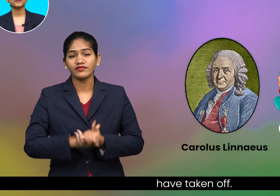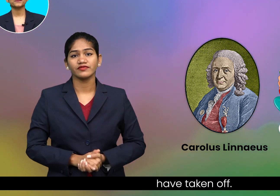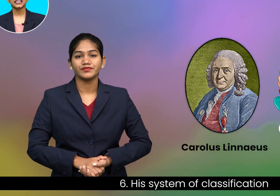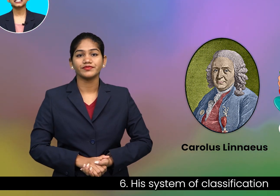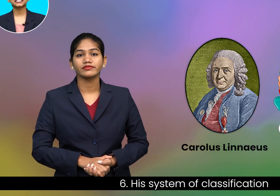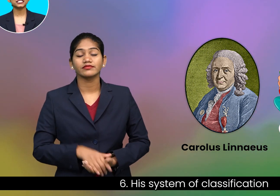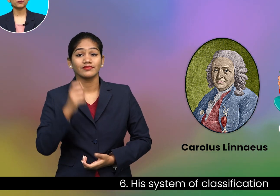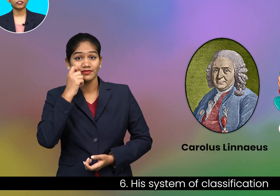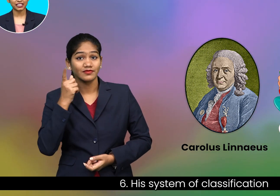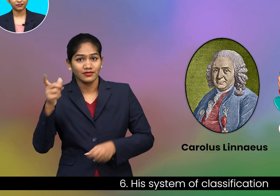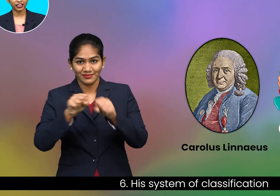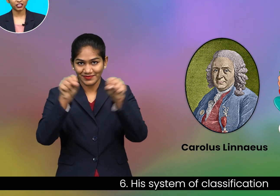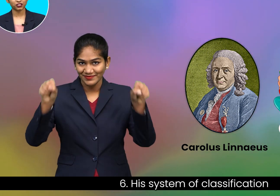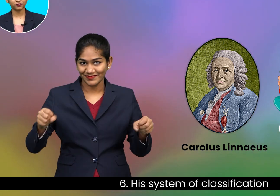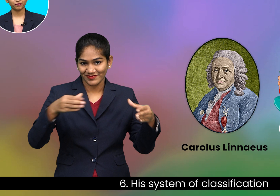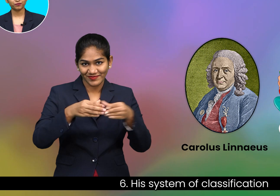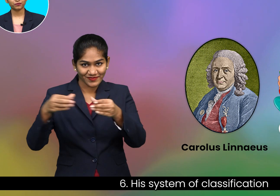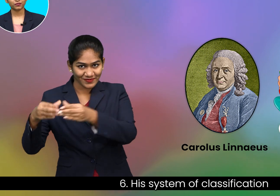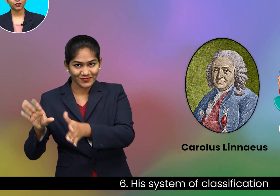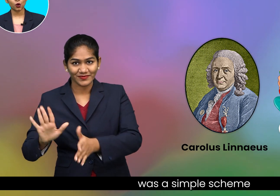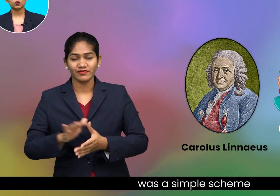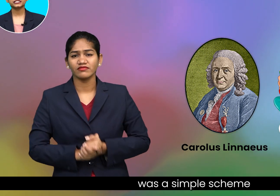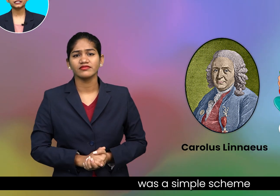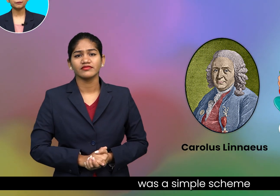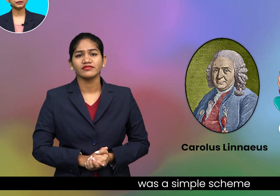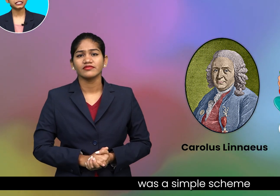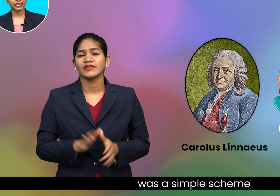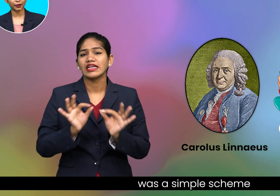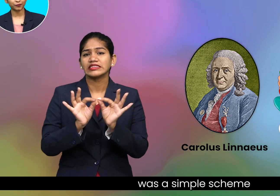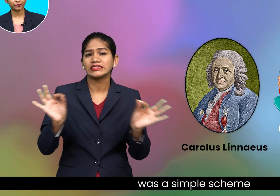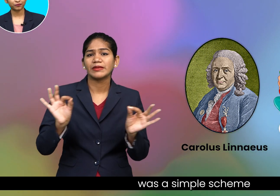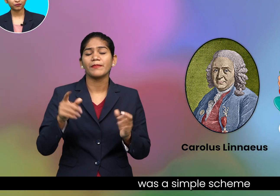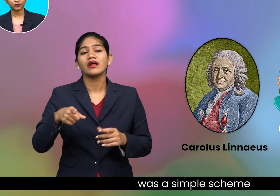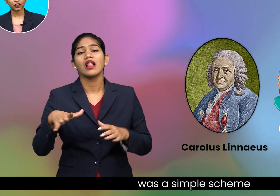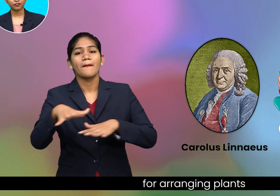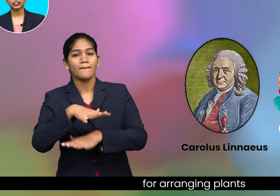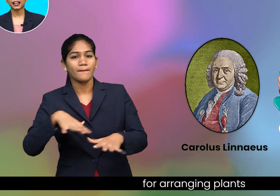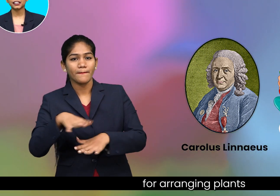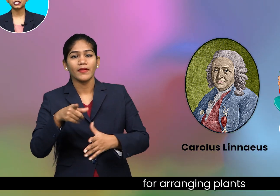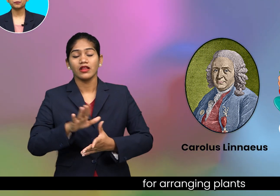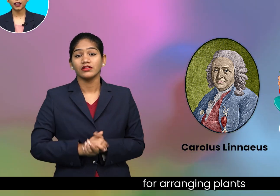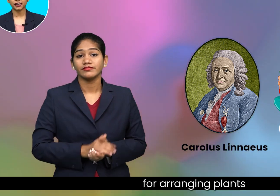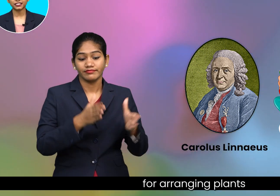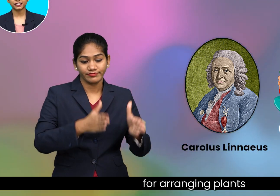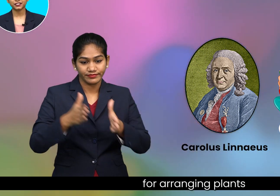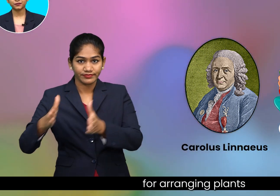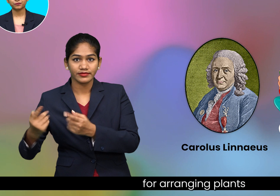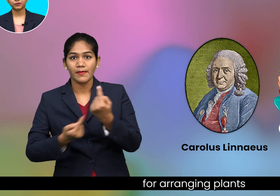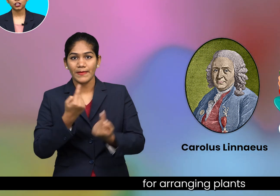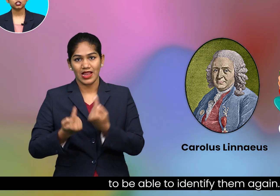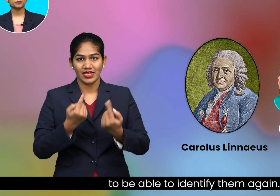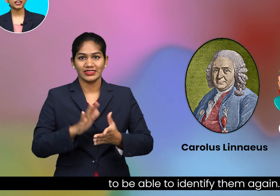His system of classification was a simple scheme for arranging plants